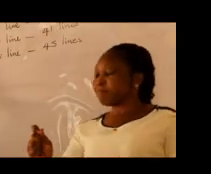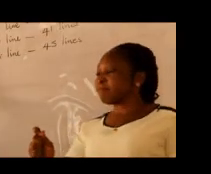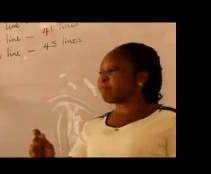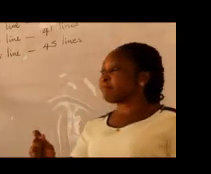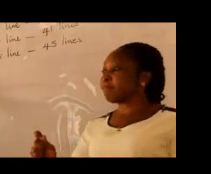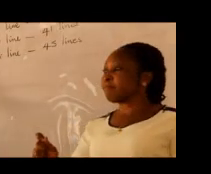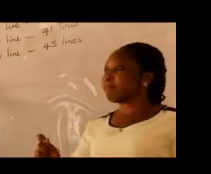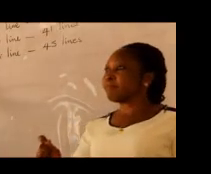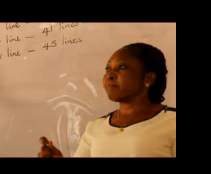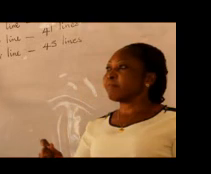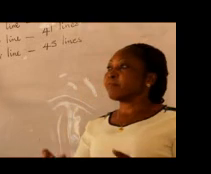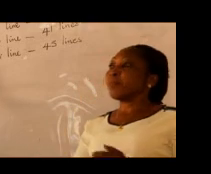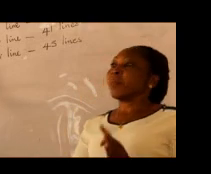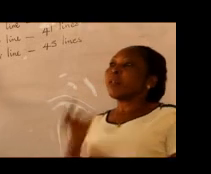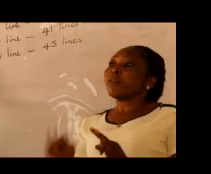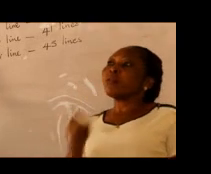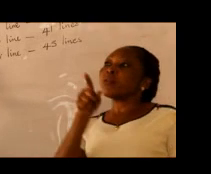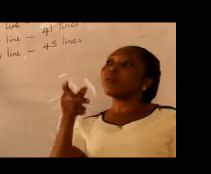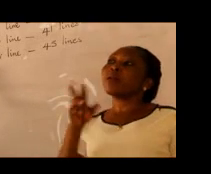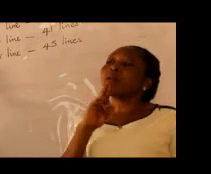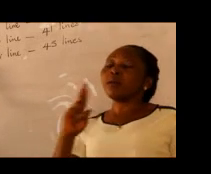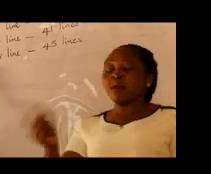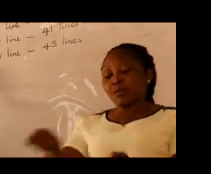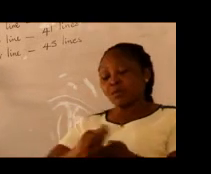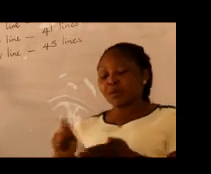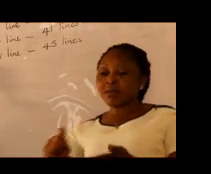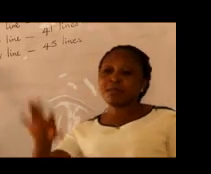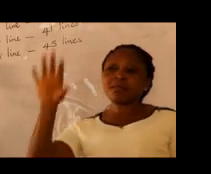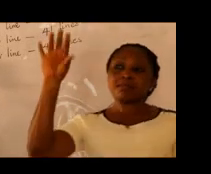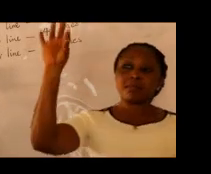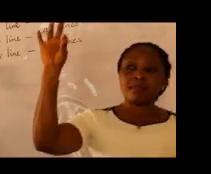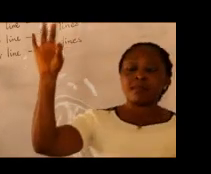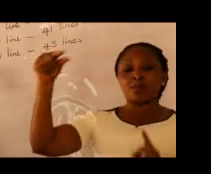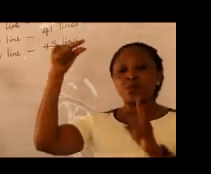if you are writing 9 words